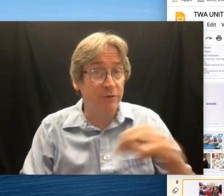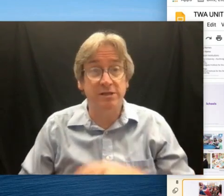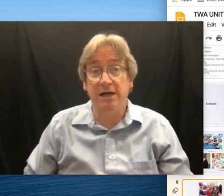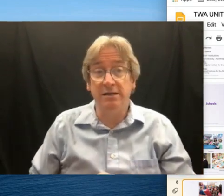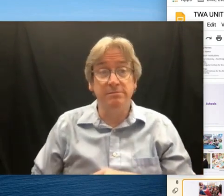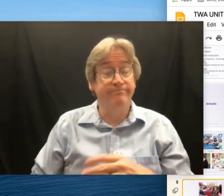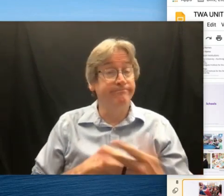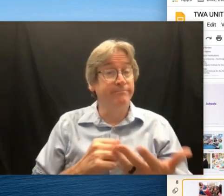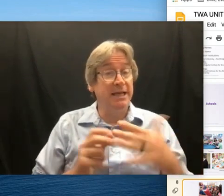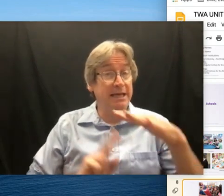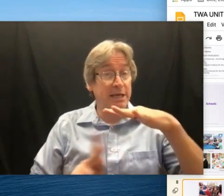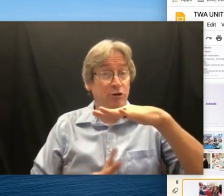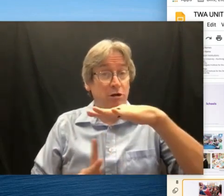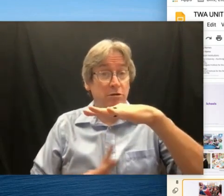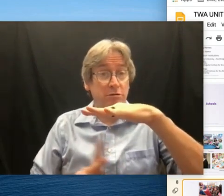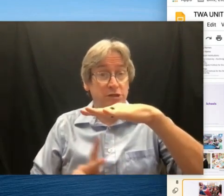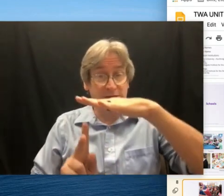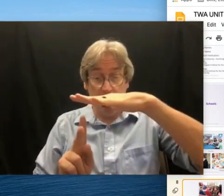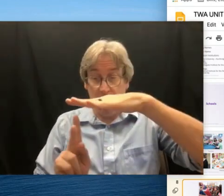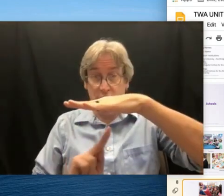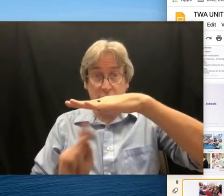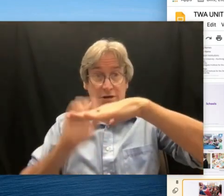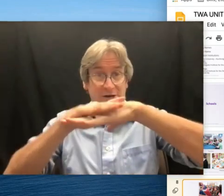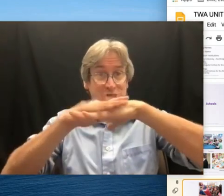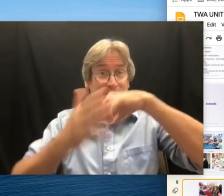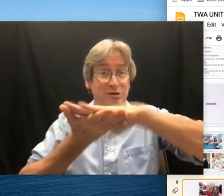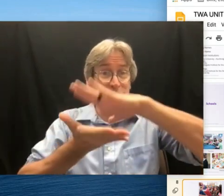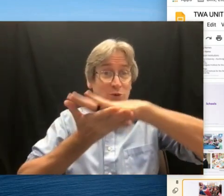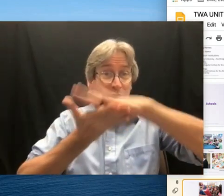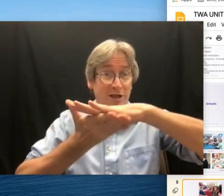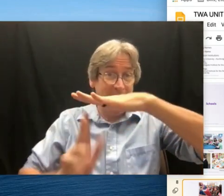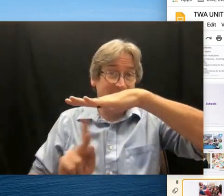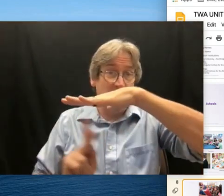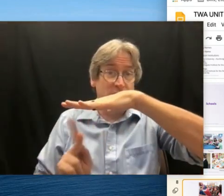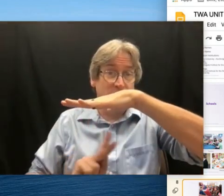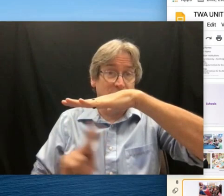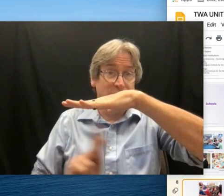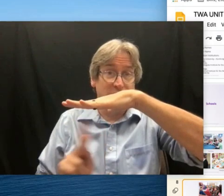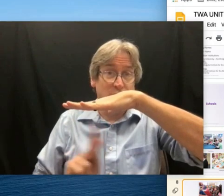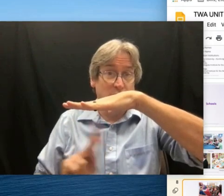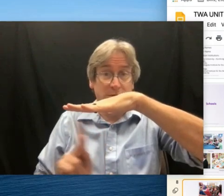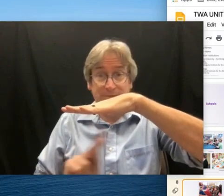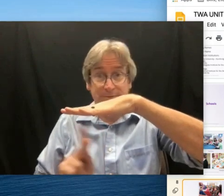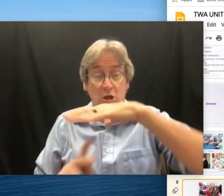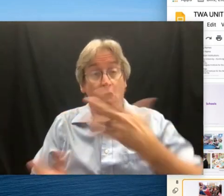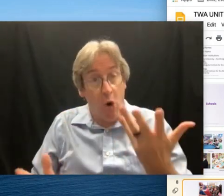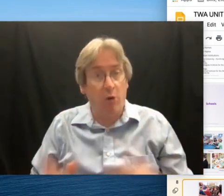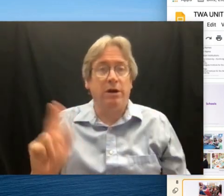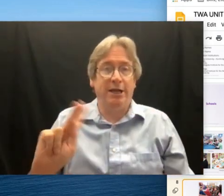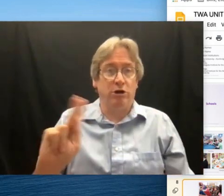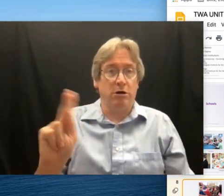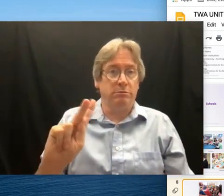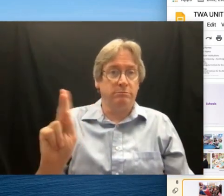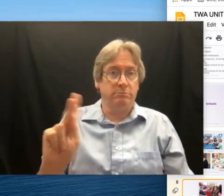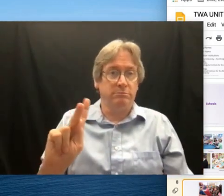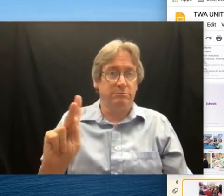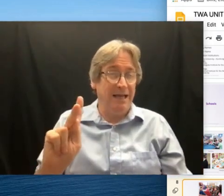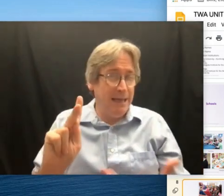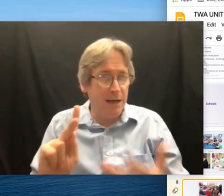Kindergarten, 2 different signs. Kindergarten, so it's under here. So here's school, and it's under the school, or